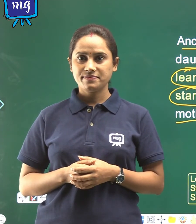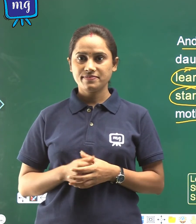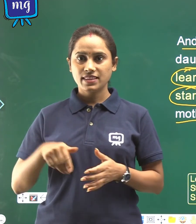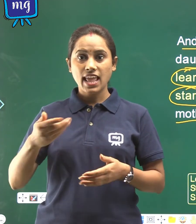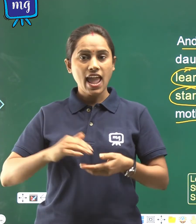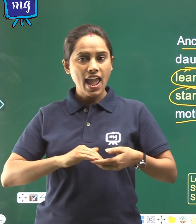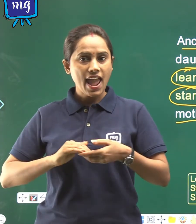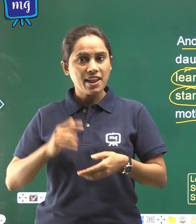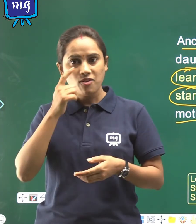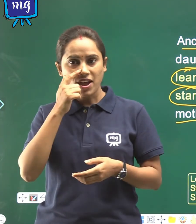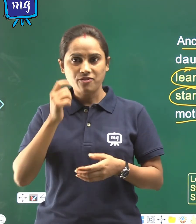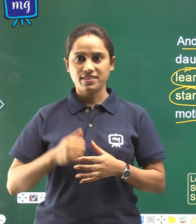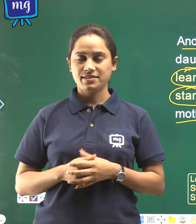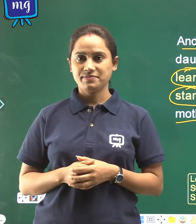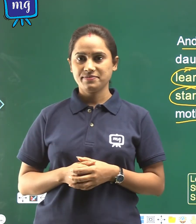and wife.